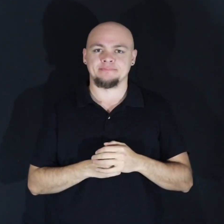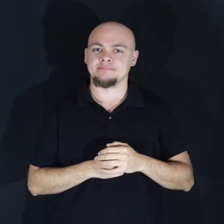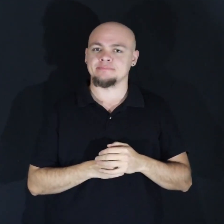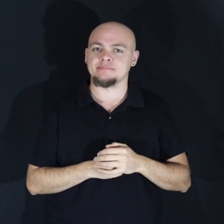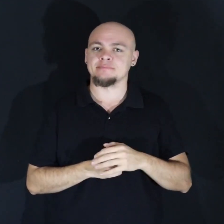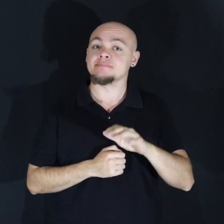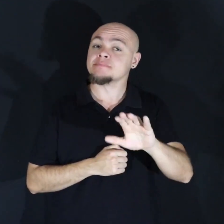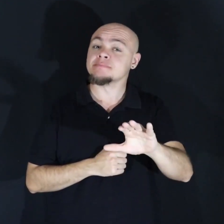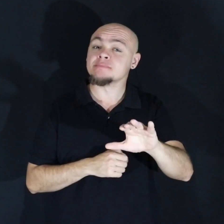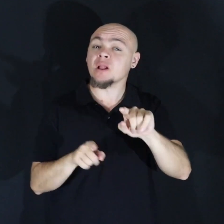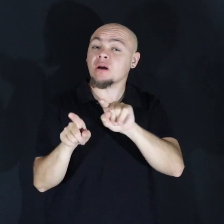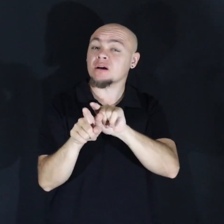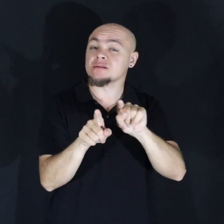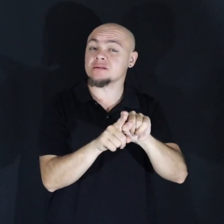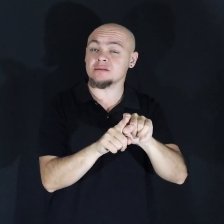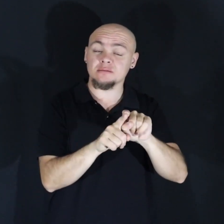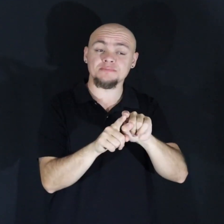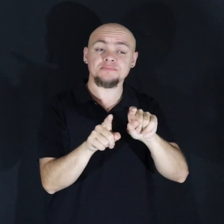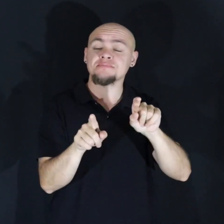We must also